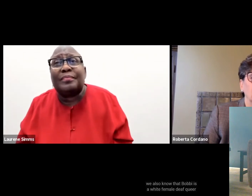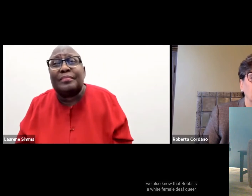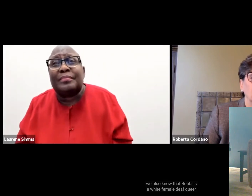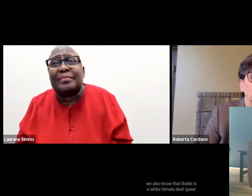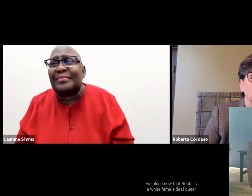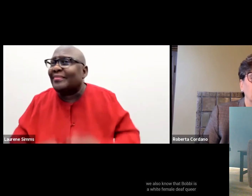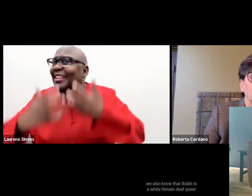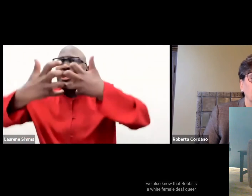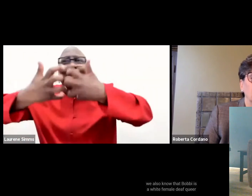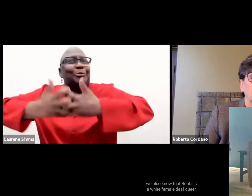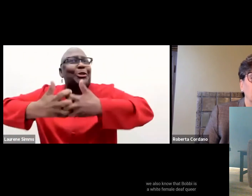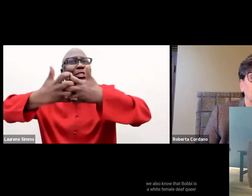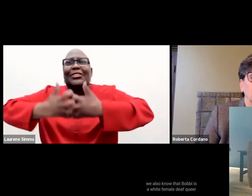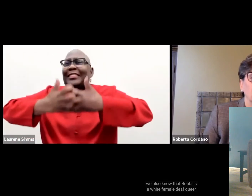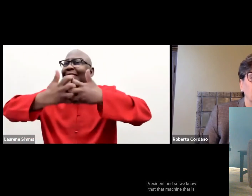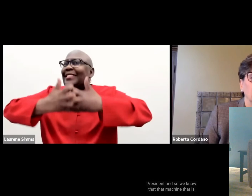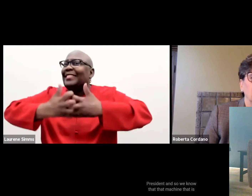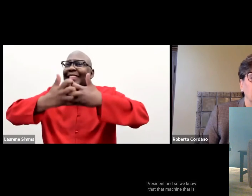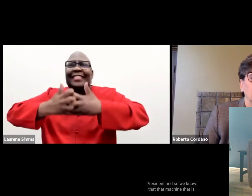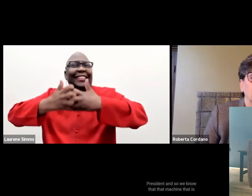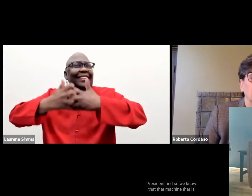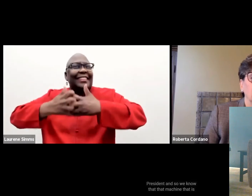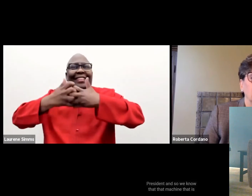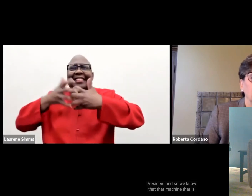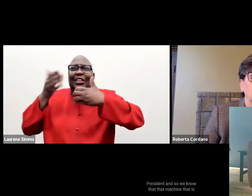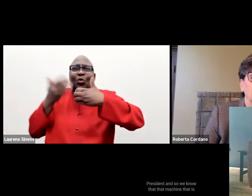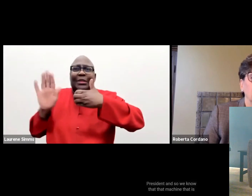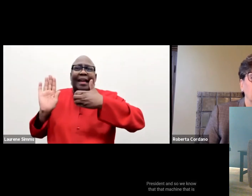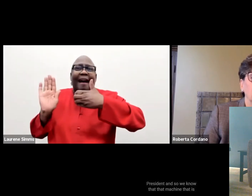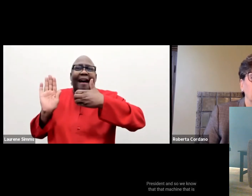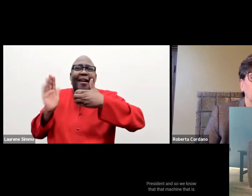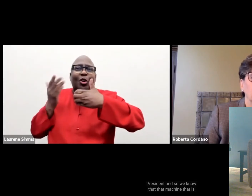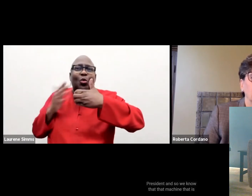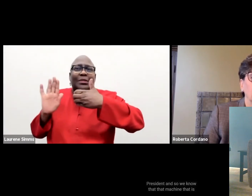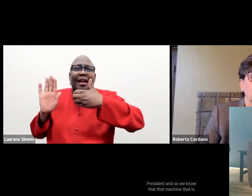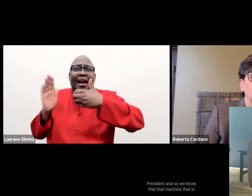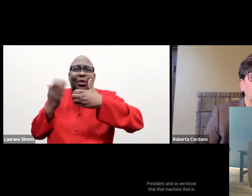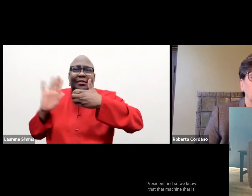We also know that Bobby is a white female deaf queer.